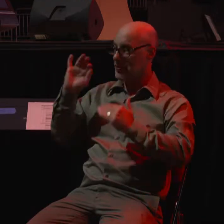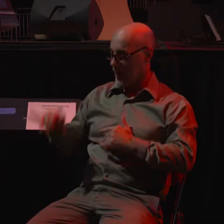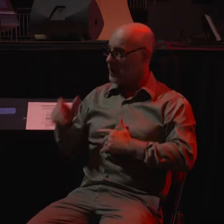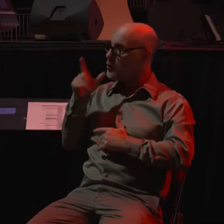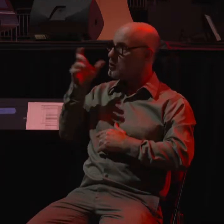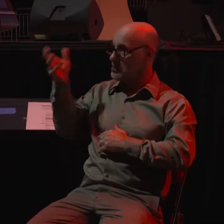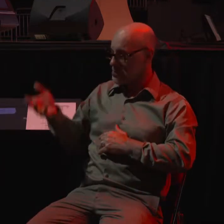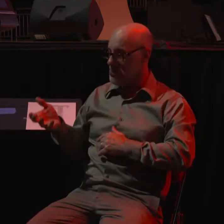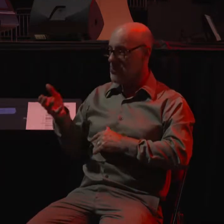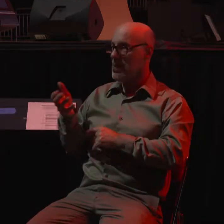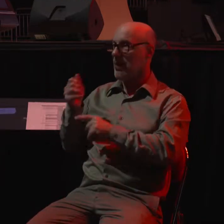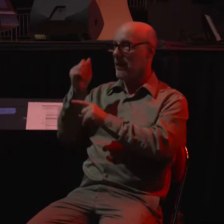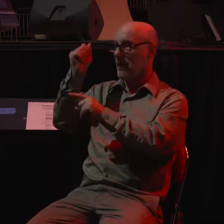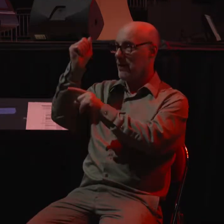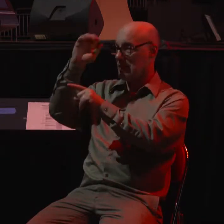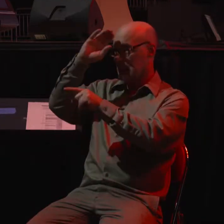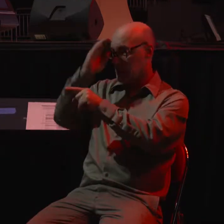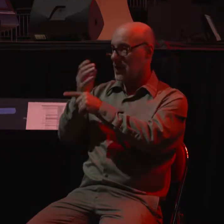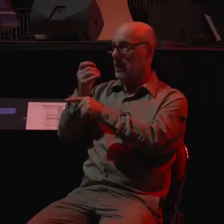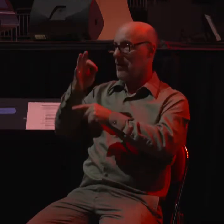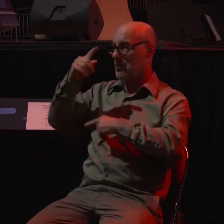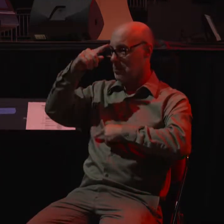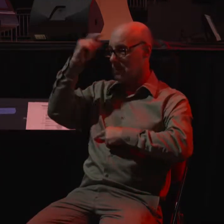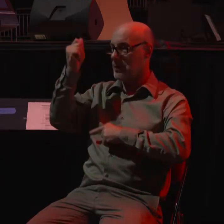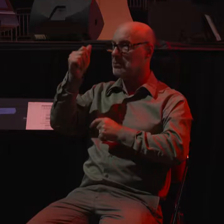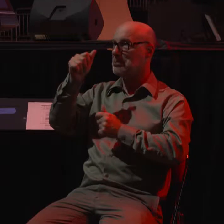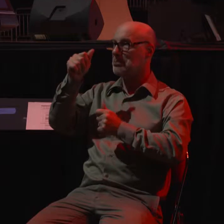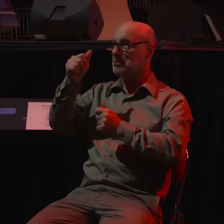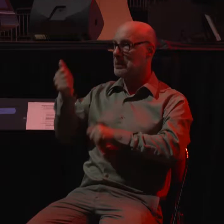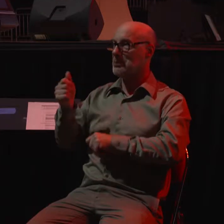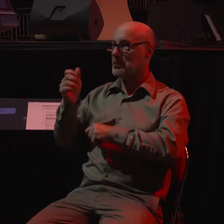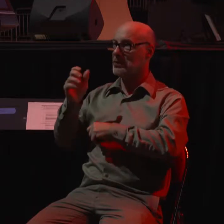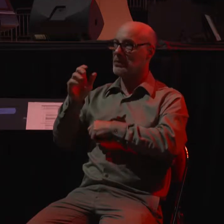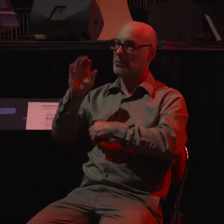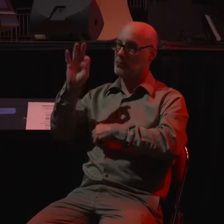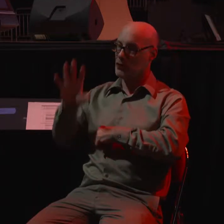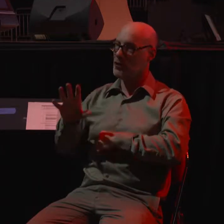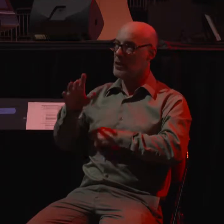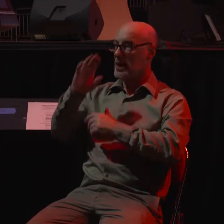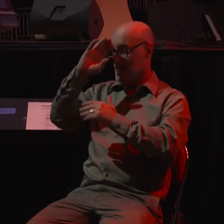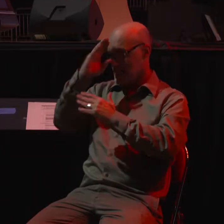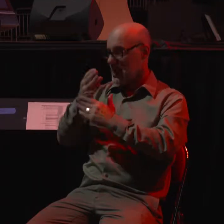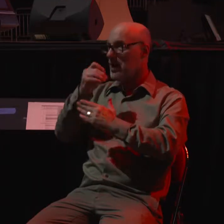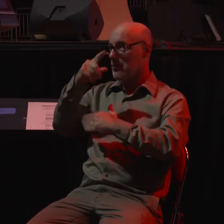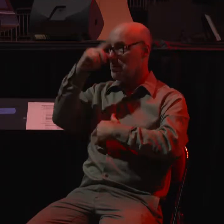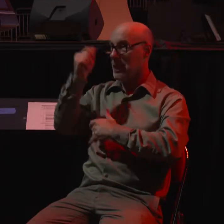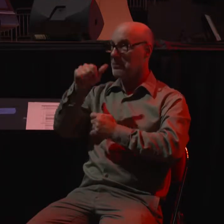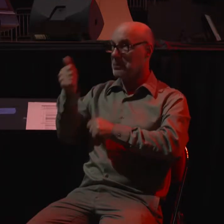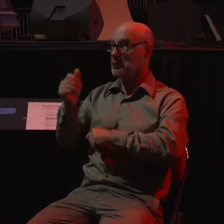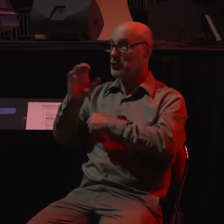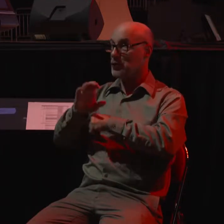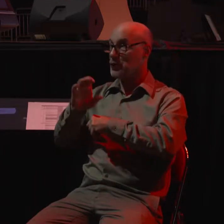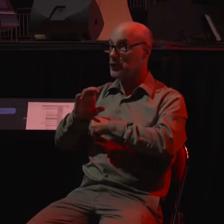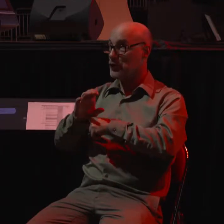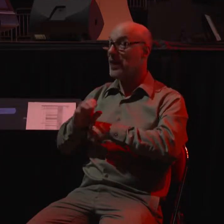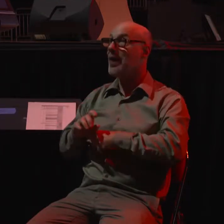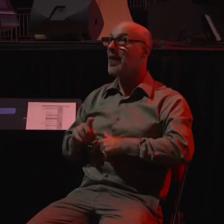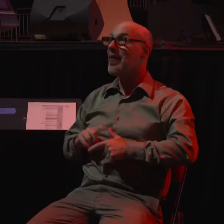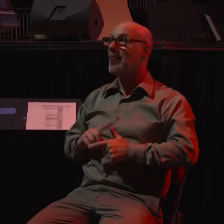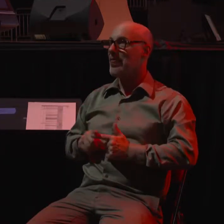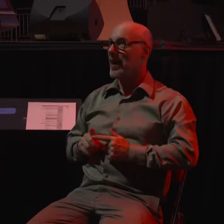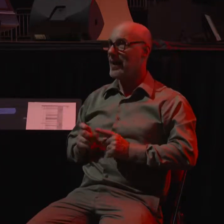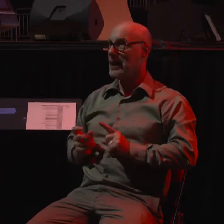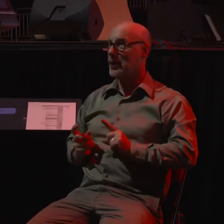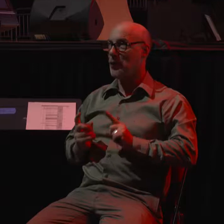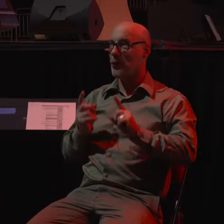preacher, a son of the Black Baptist church, and then he goes to school.